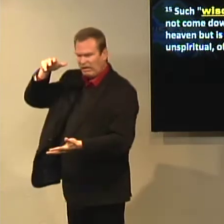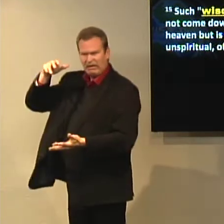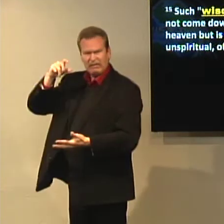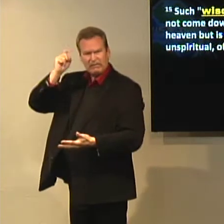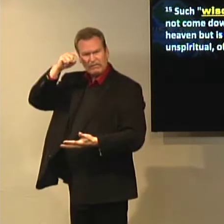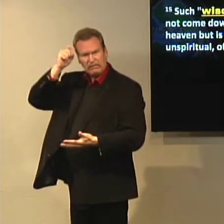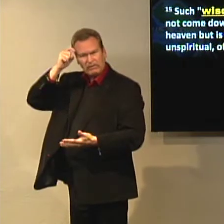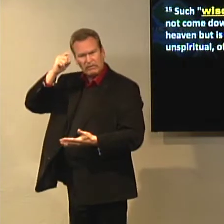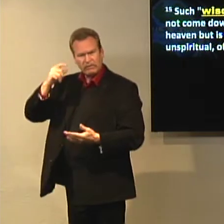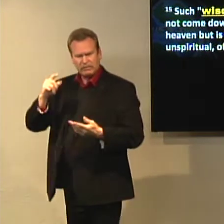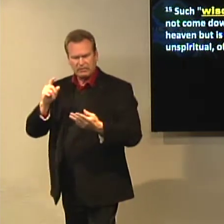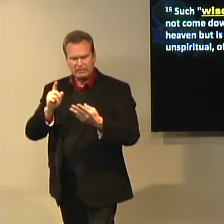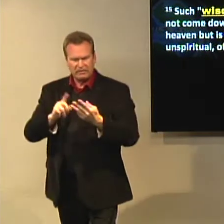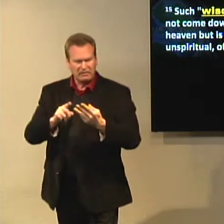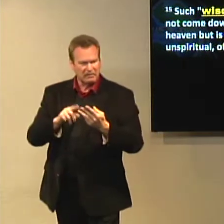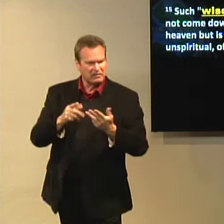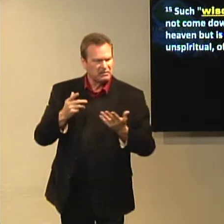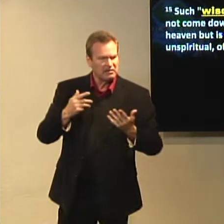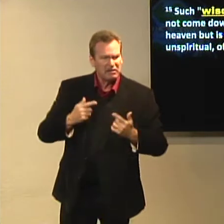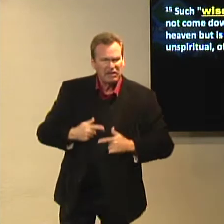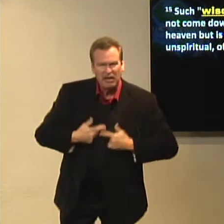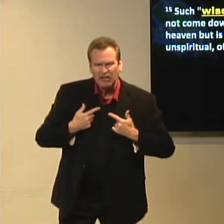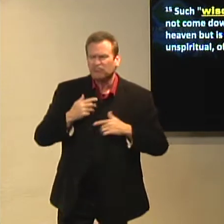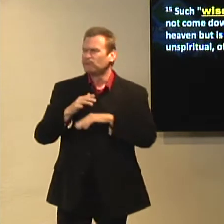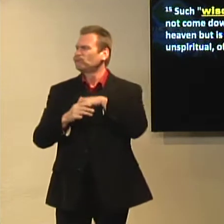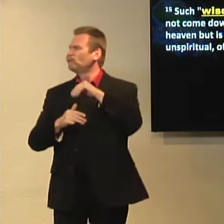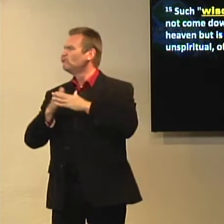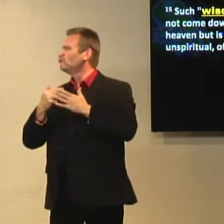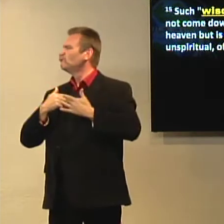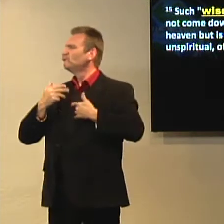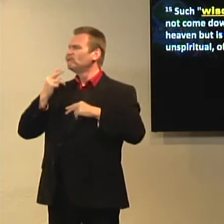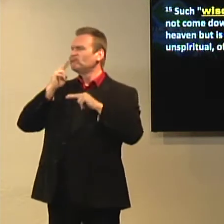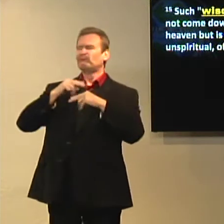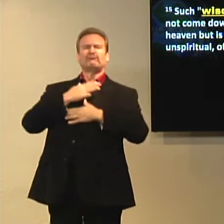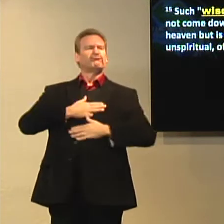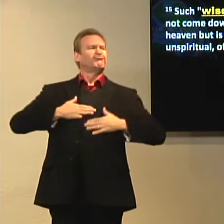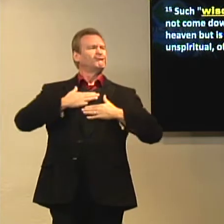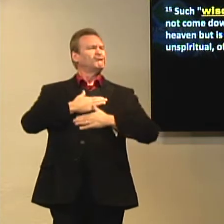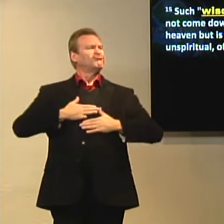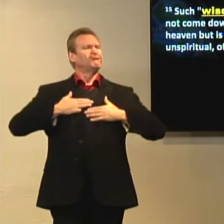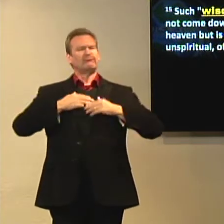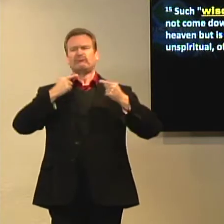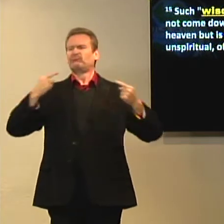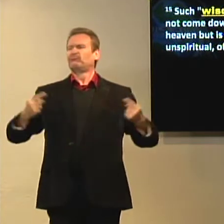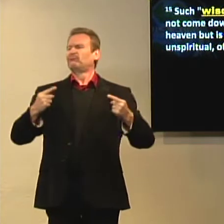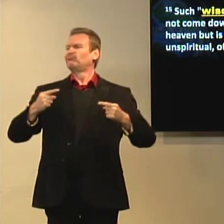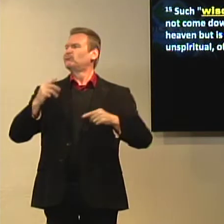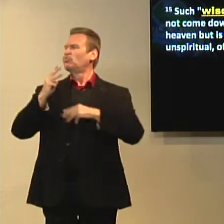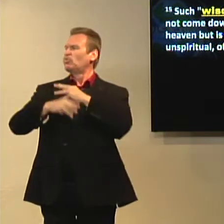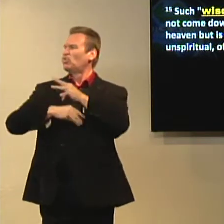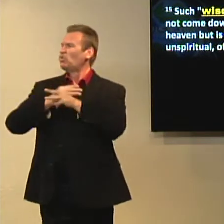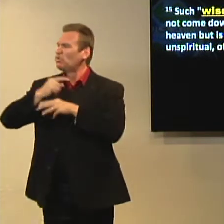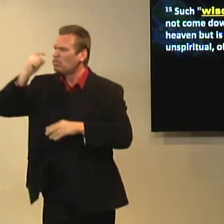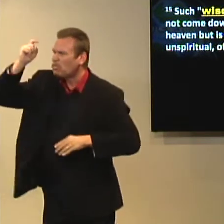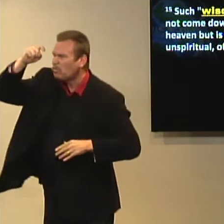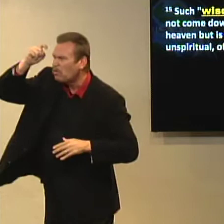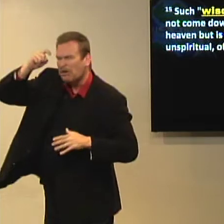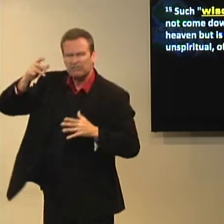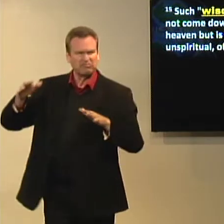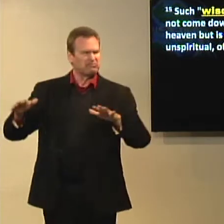wisdom for how to create wealth, for how to run a business, how to be comfortable, how to enjoy life, how to enjoy sin,